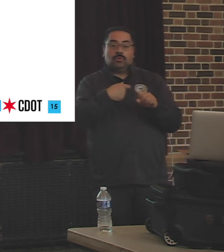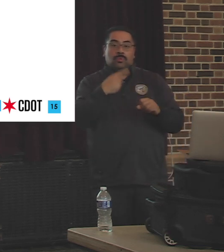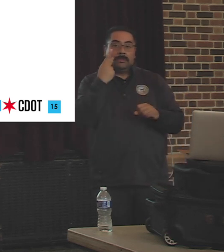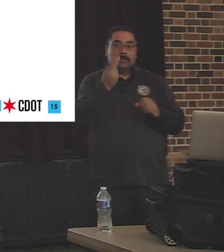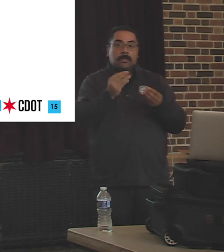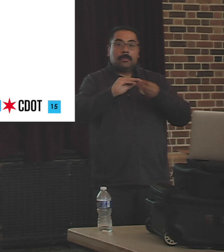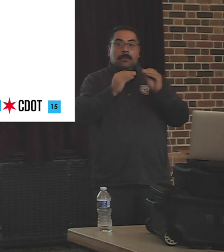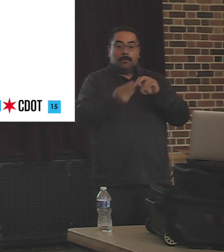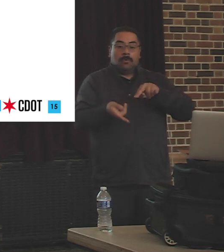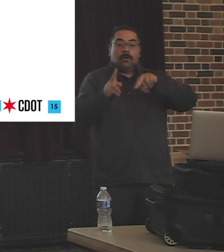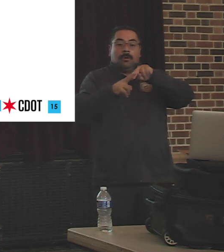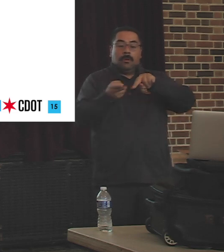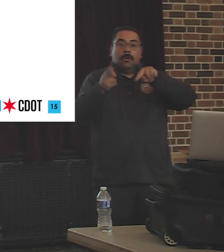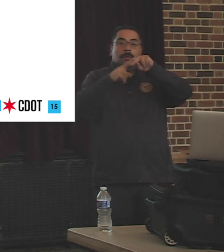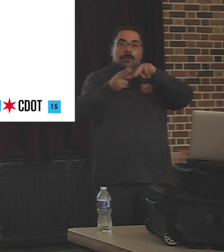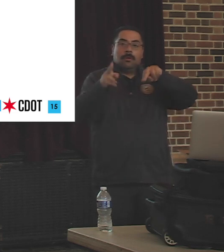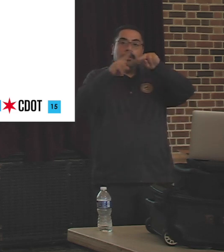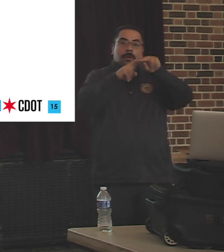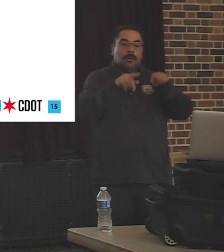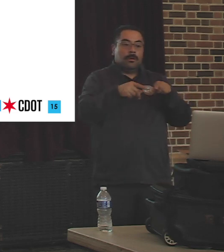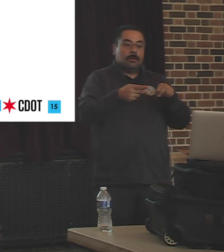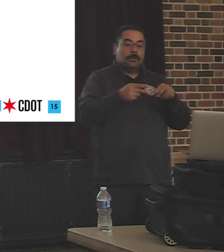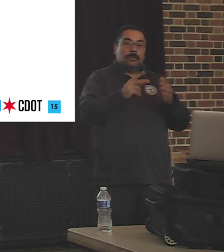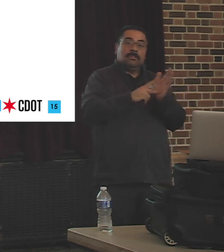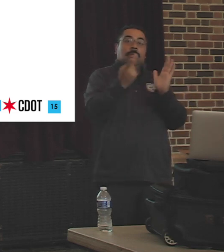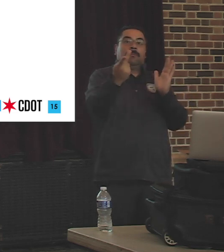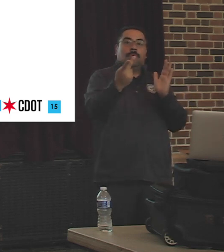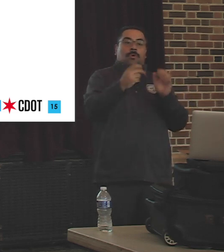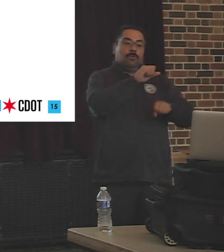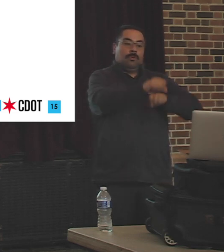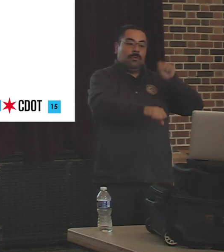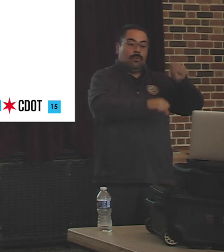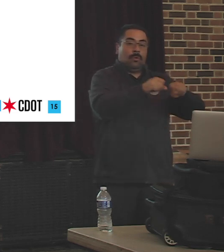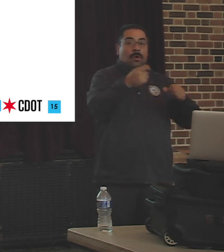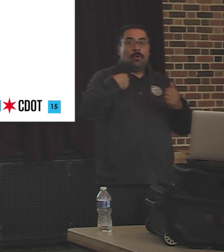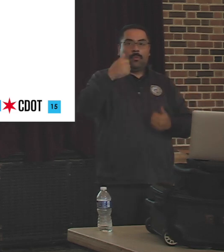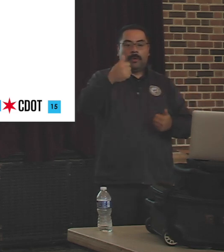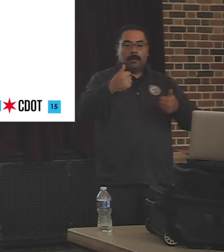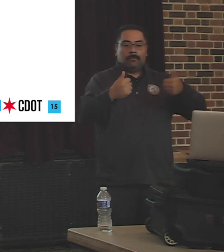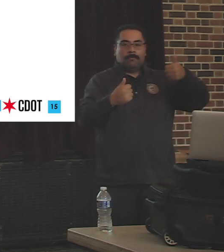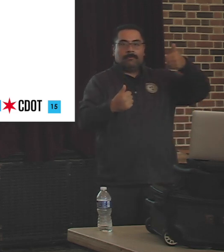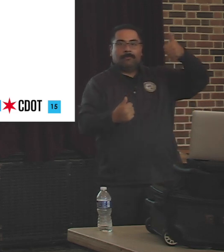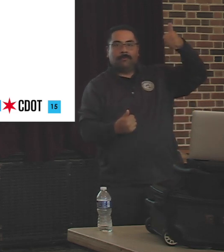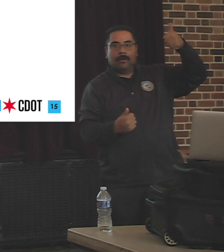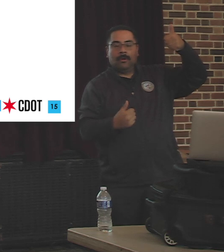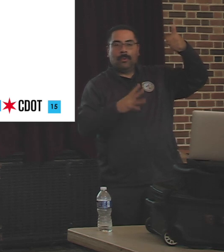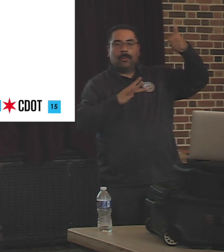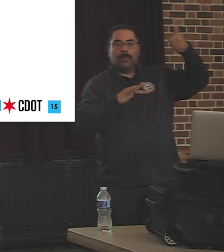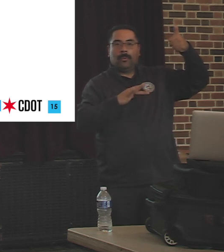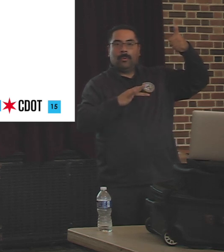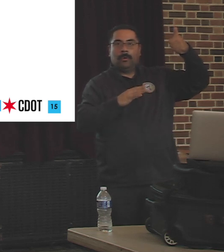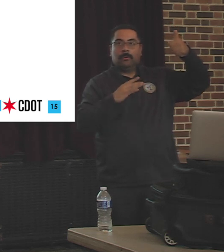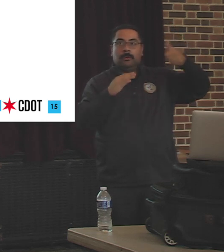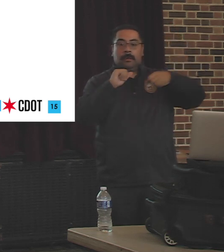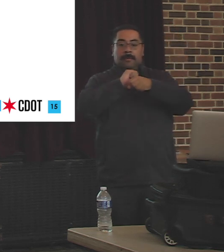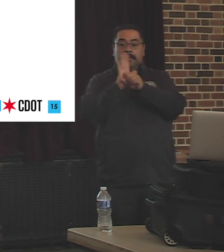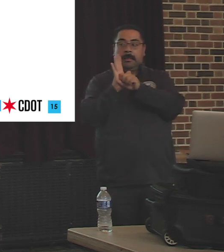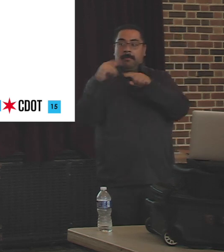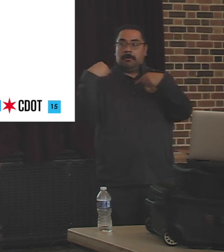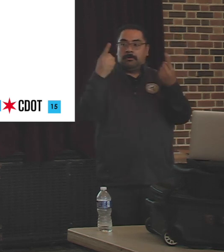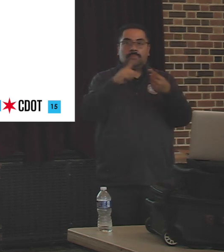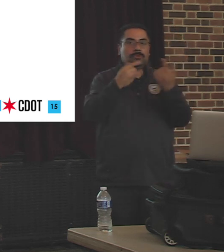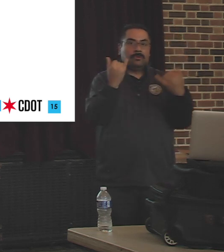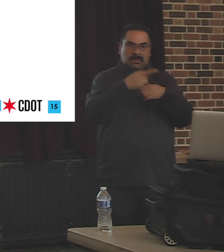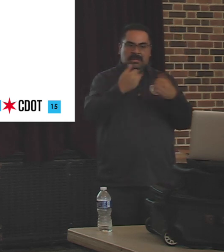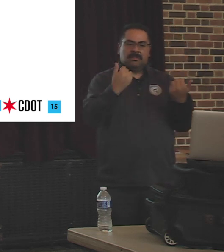of bicycle trips during the average weekday. That leads the nation in terms of growth since the pre-pandemic to today. And I think that's